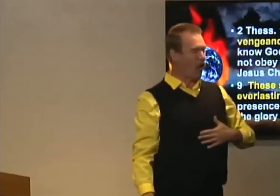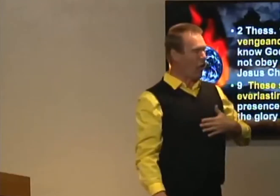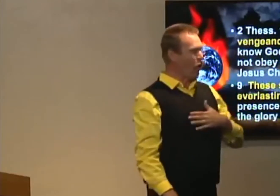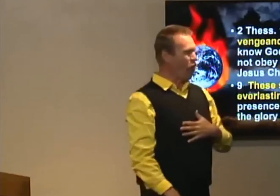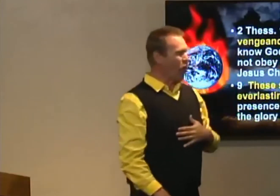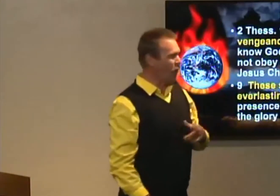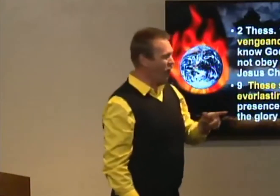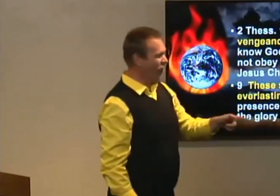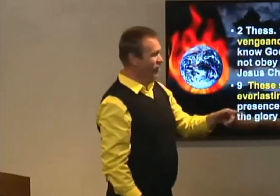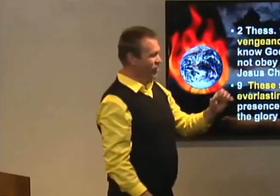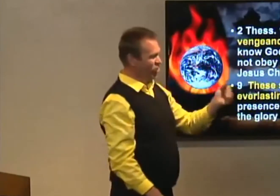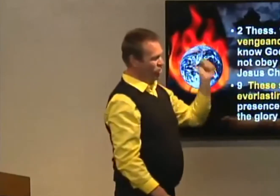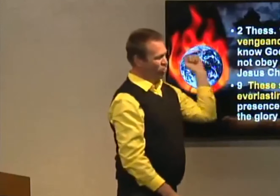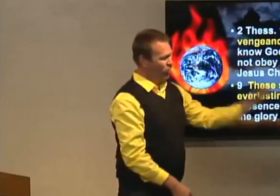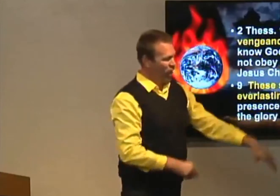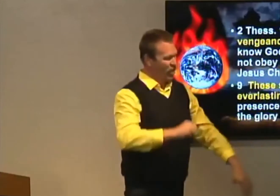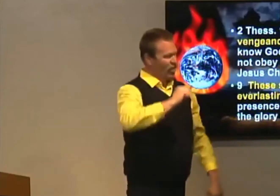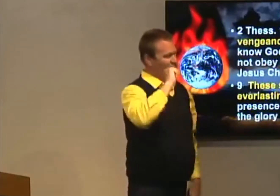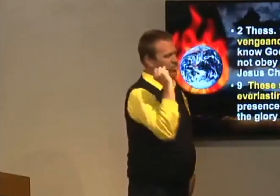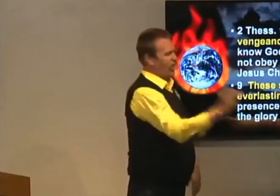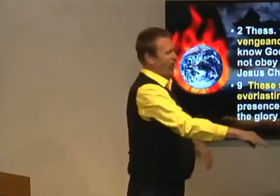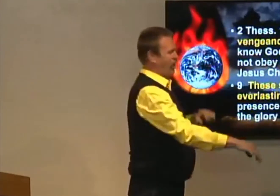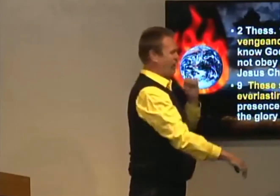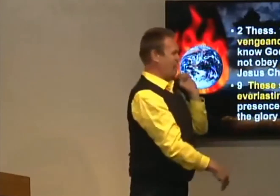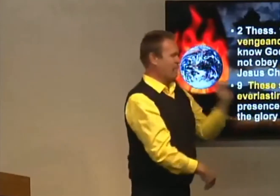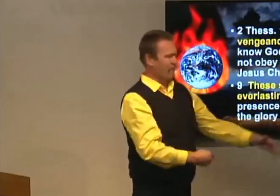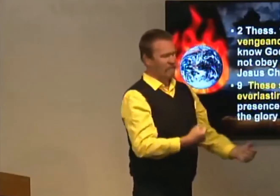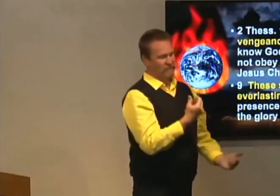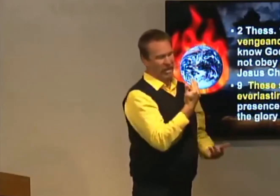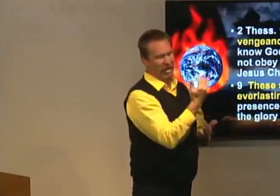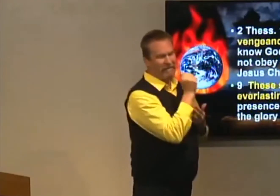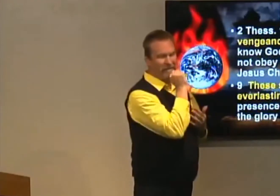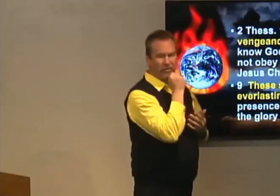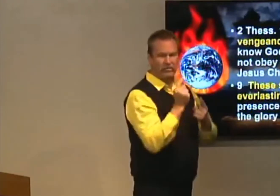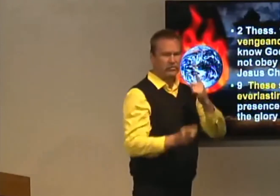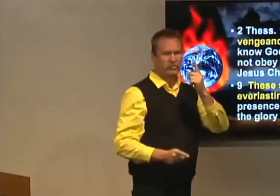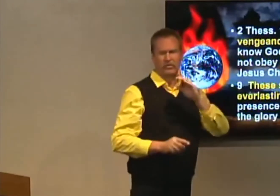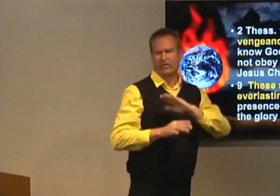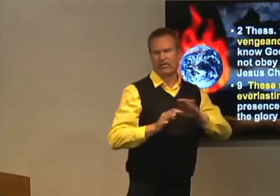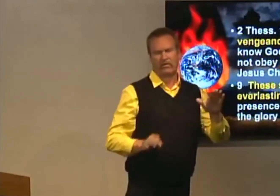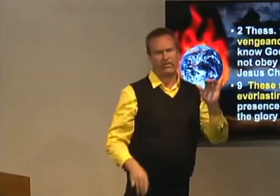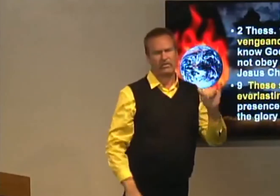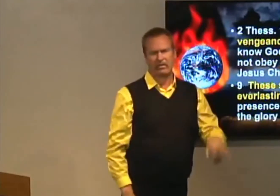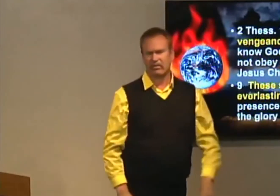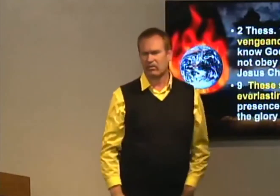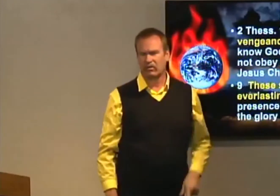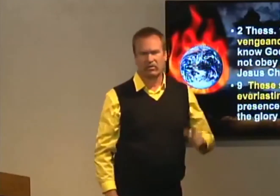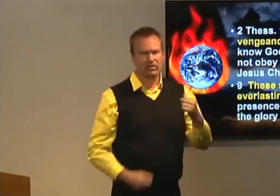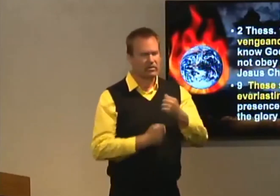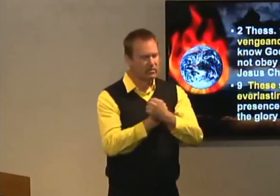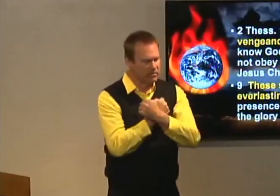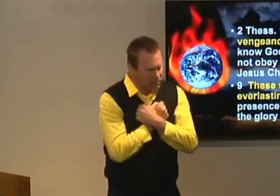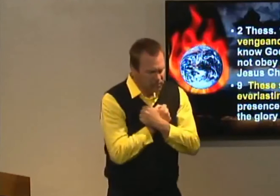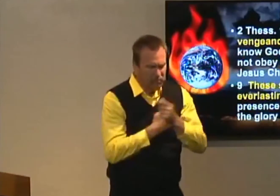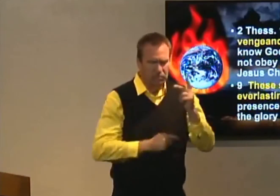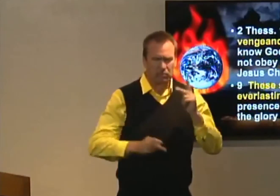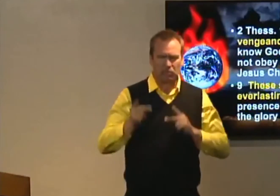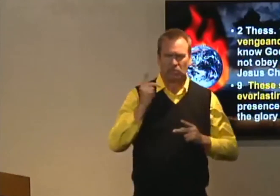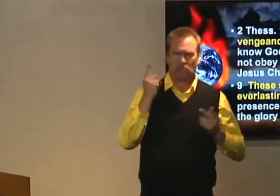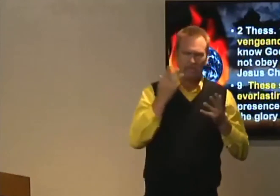in fire. You know, people who, he doesn't want to say, oh, I'm just going to toss these people in hell and they can stay there